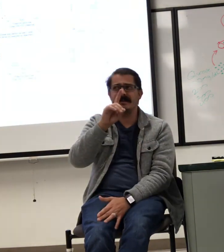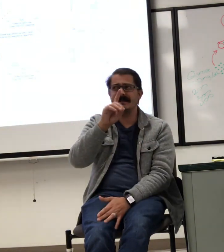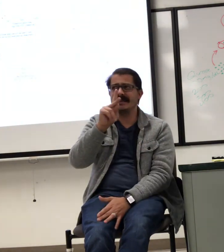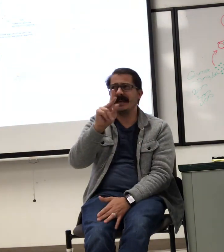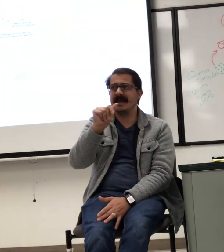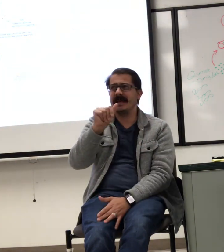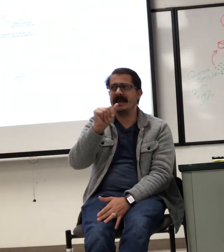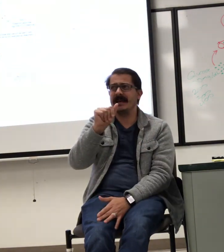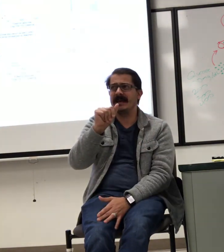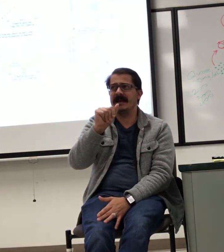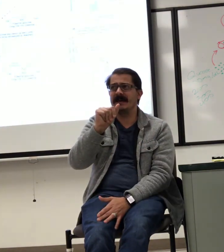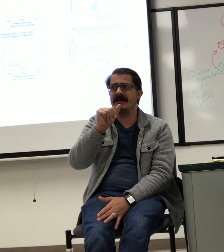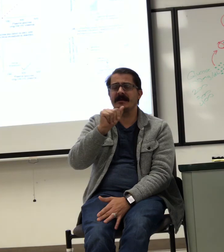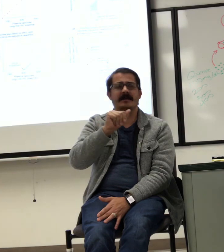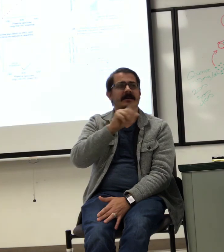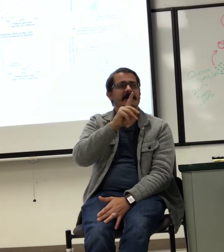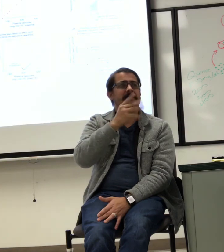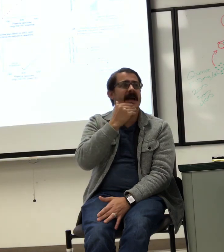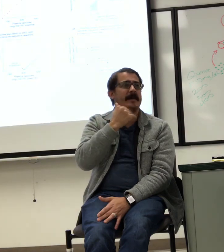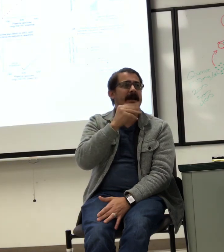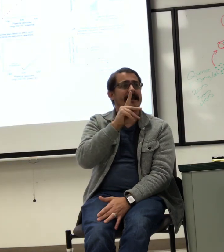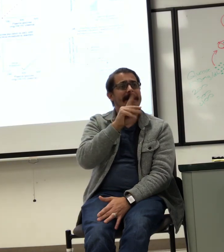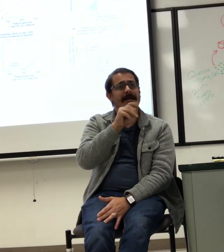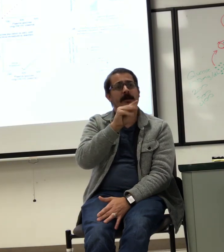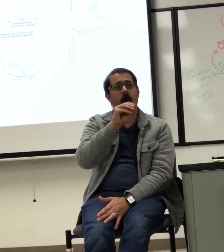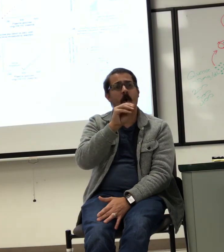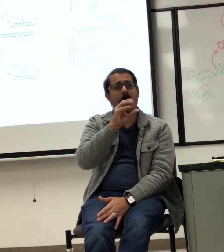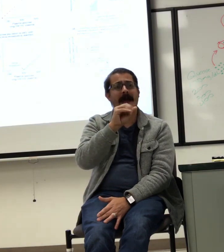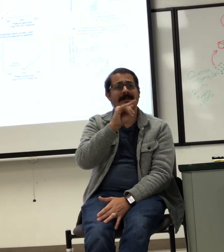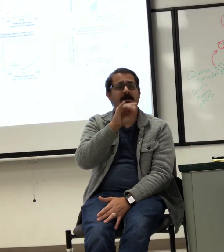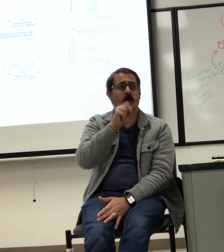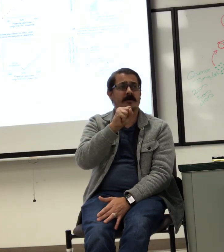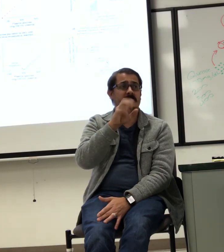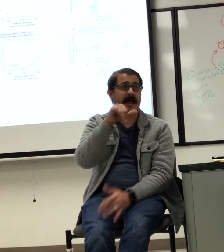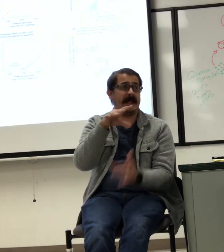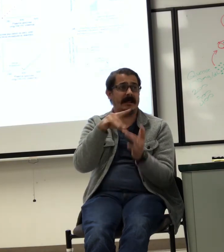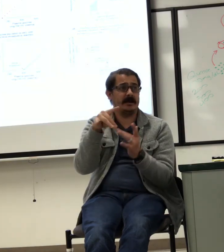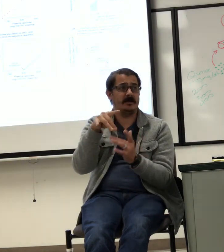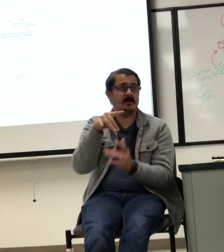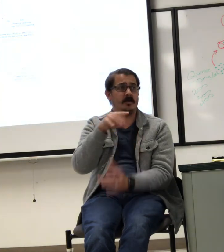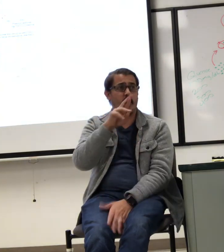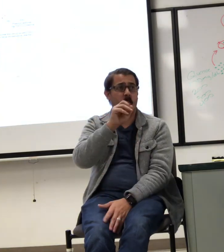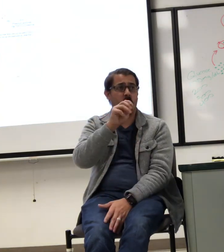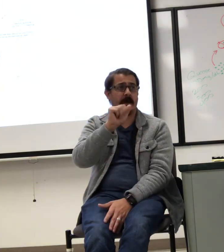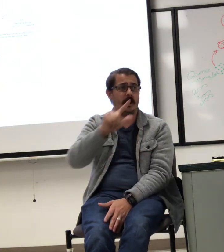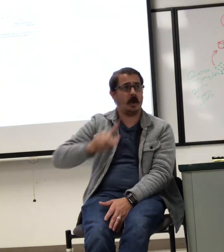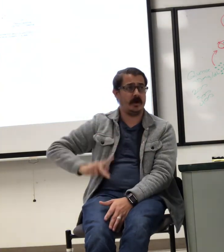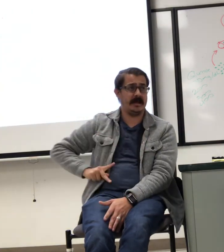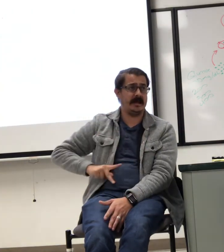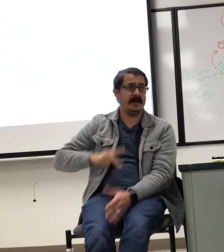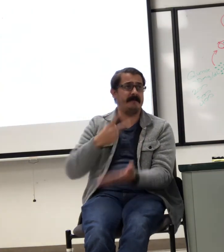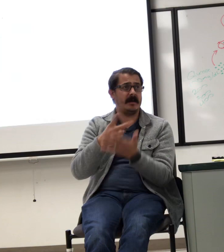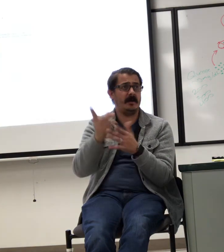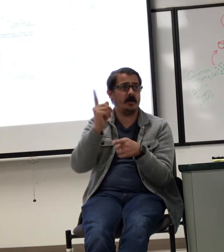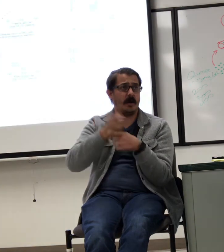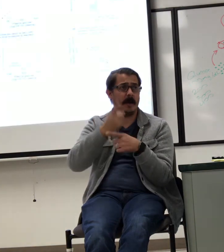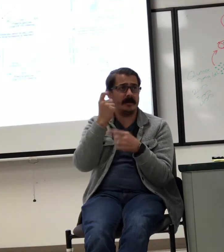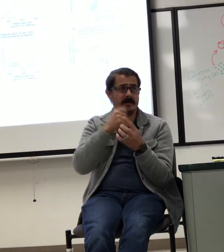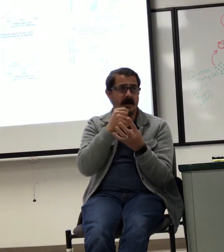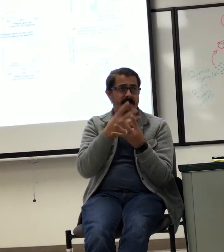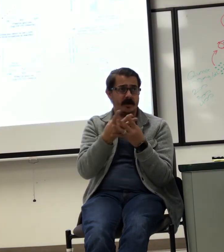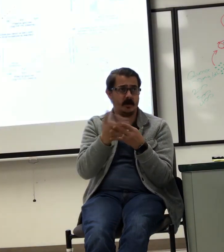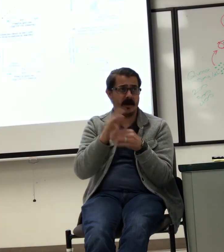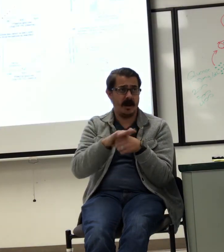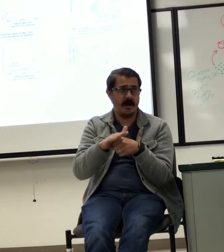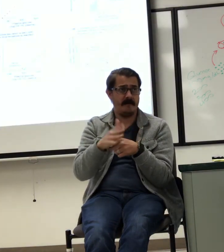what is like that? diabetic ketoacidosis? It could. So then that can lead to renal failure, right? Because you're not filtering enough, or